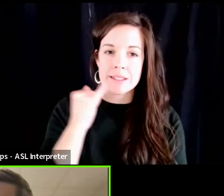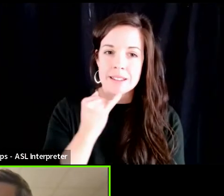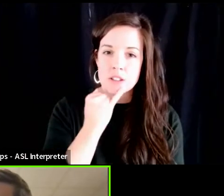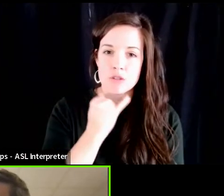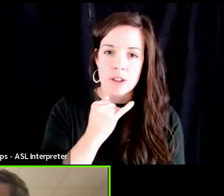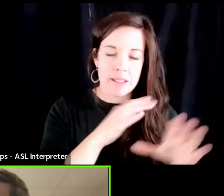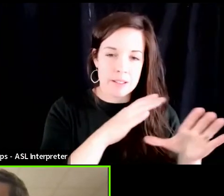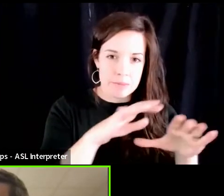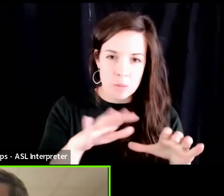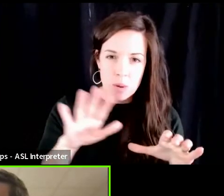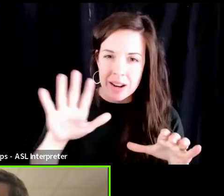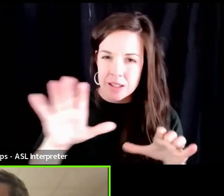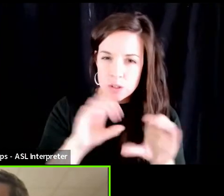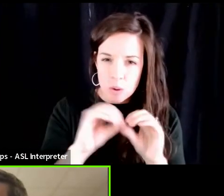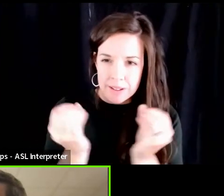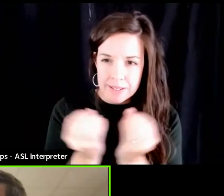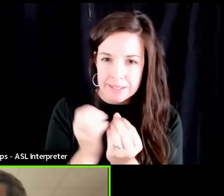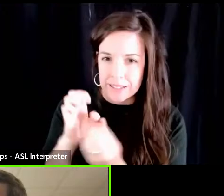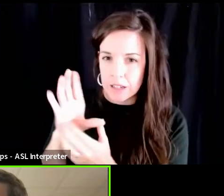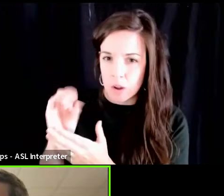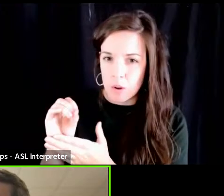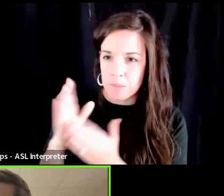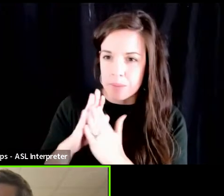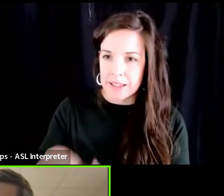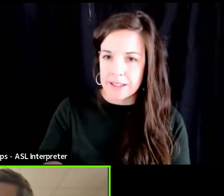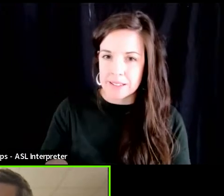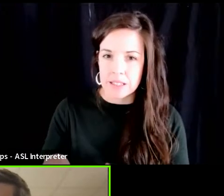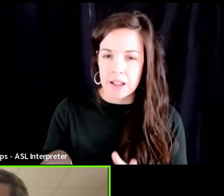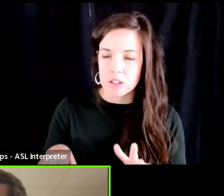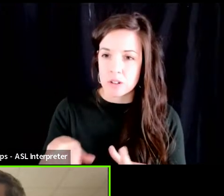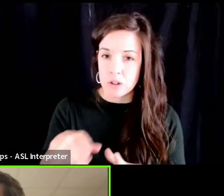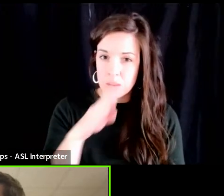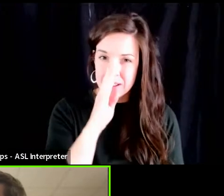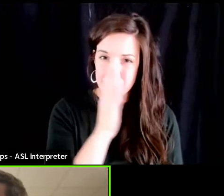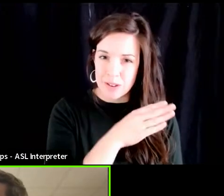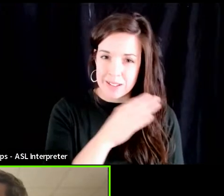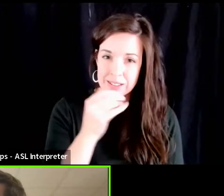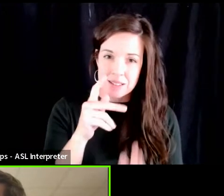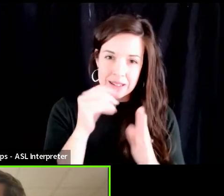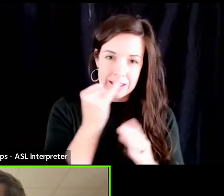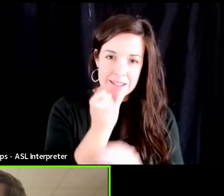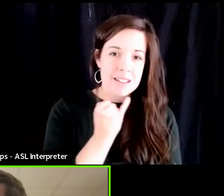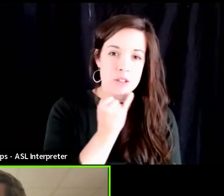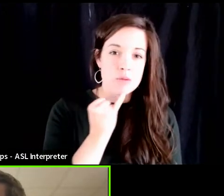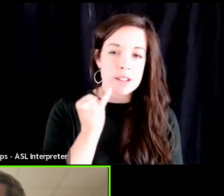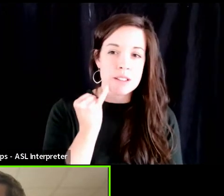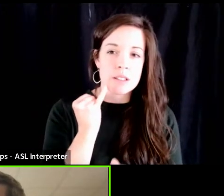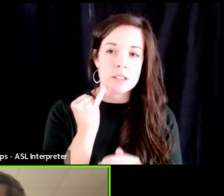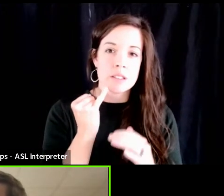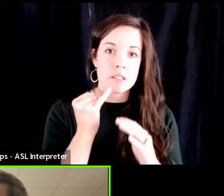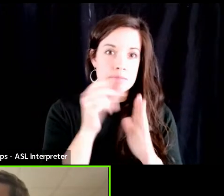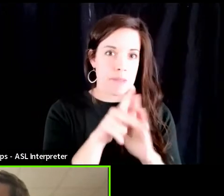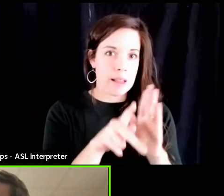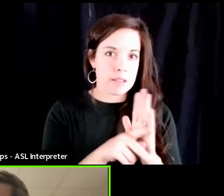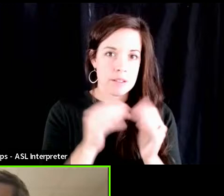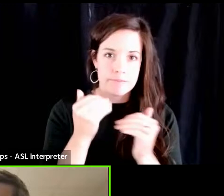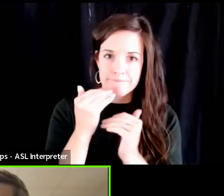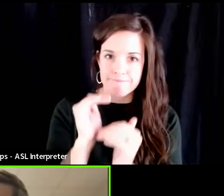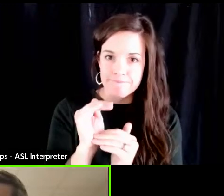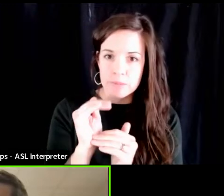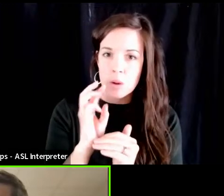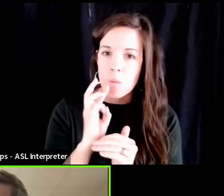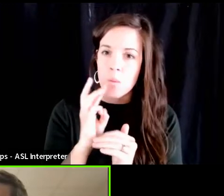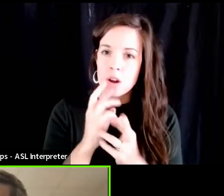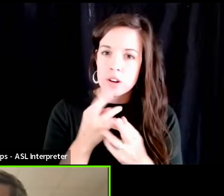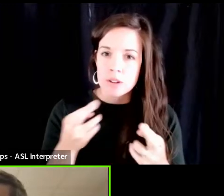your organization, EcoPeace, done to address Israel's policies that systematically restrict water resources from